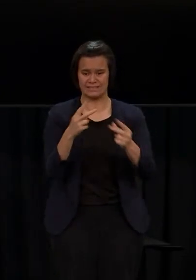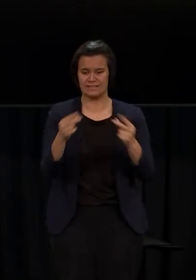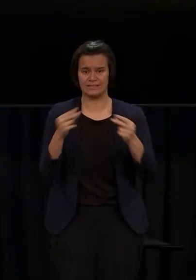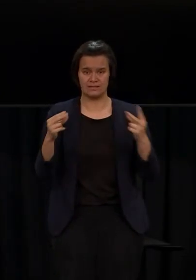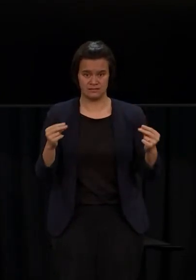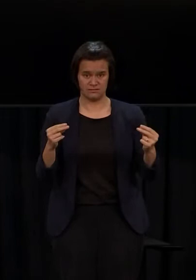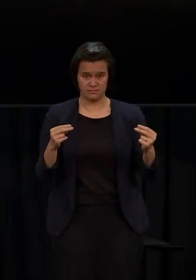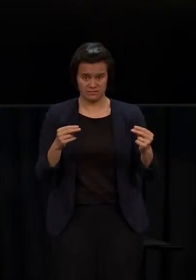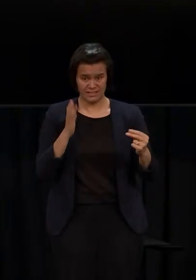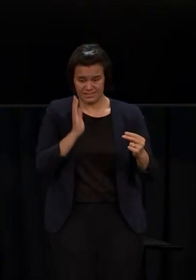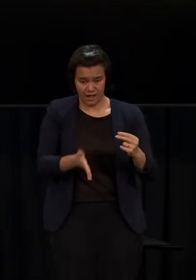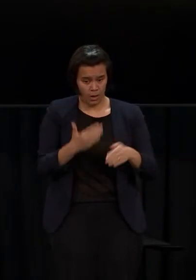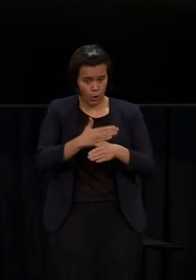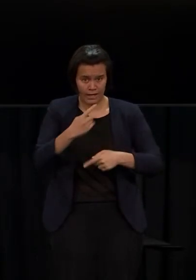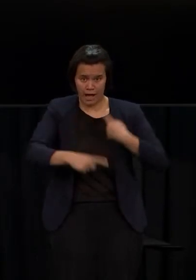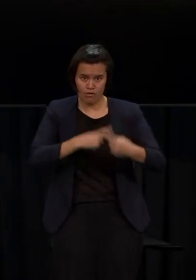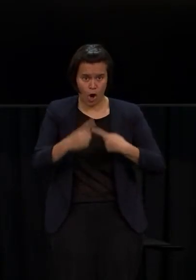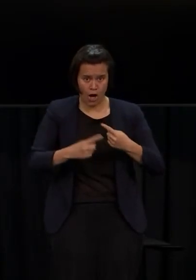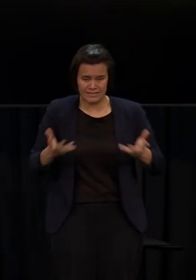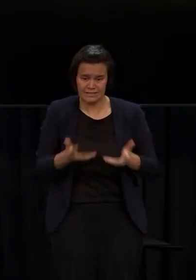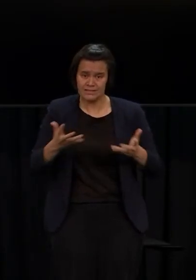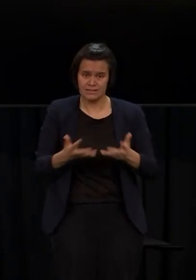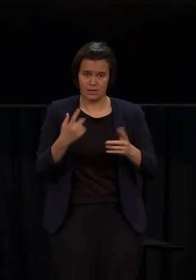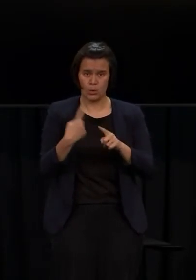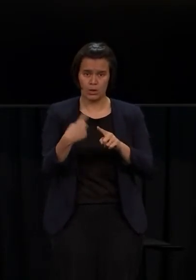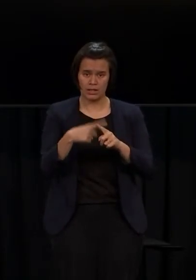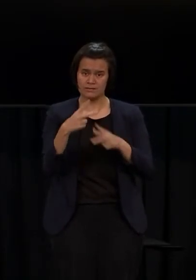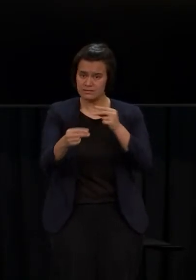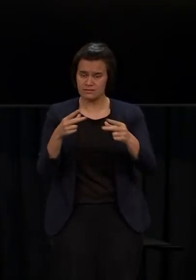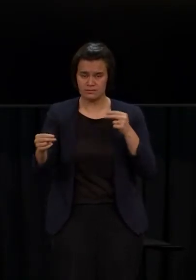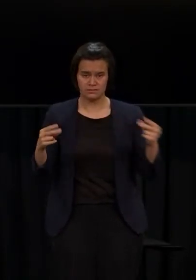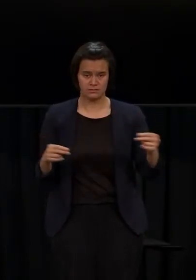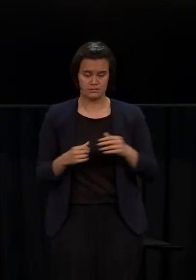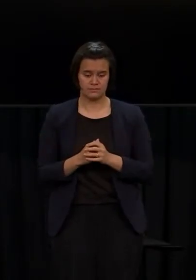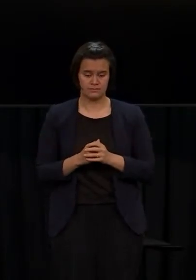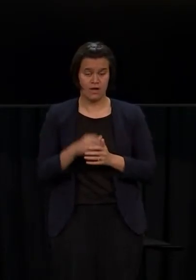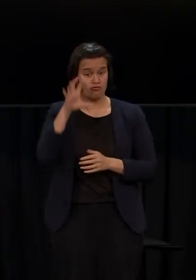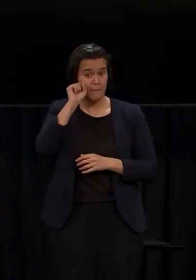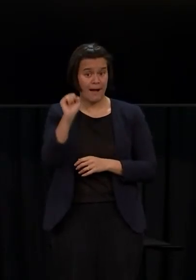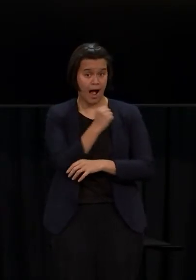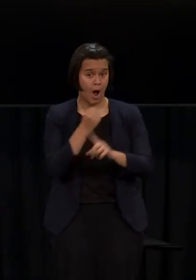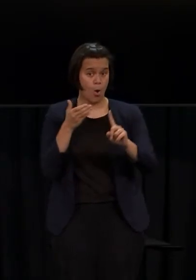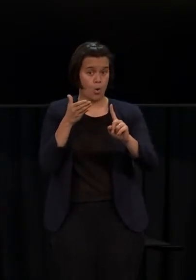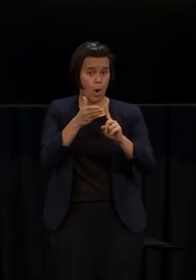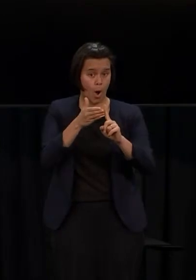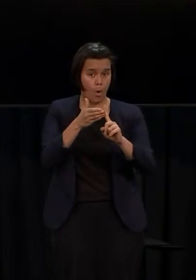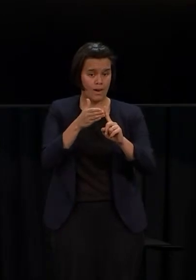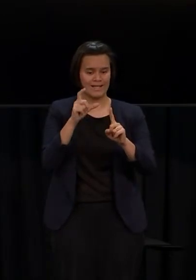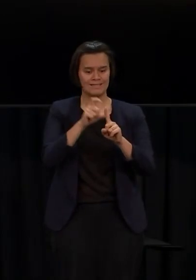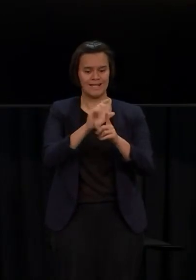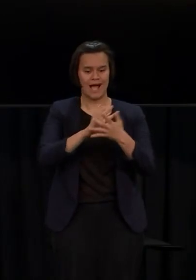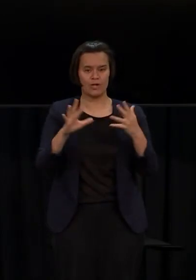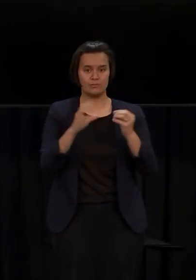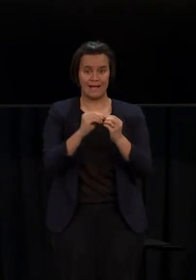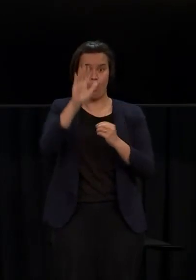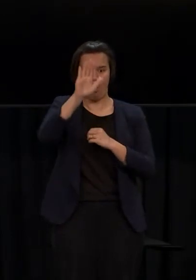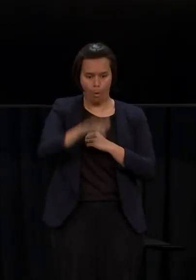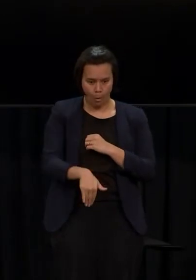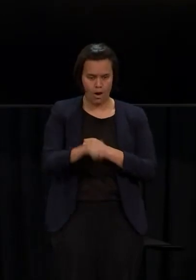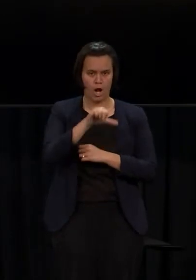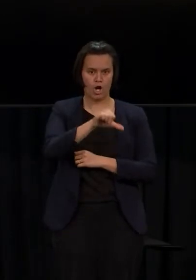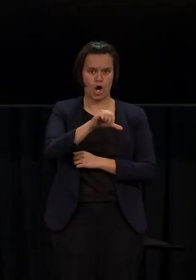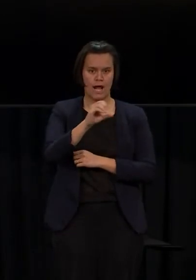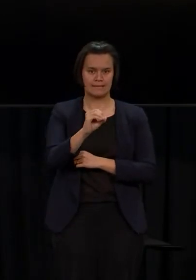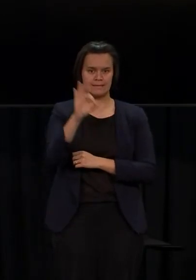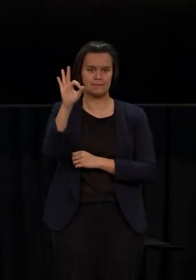to do so. And our goal and our target of 90% across all DHBs remains